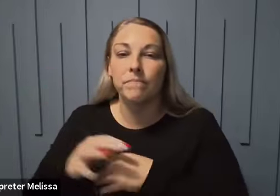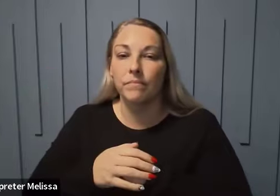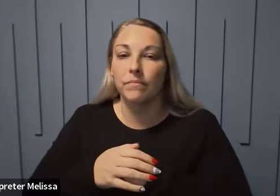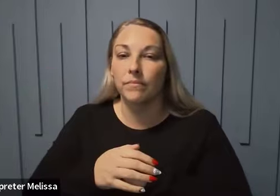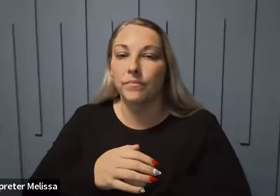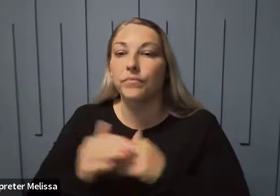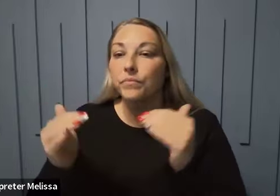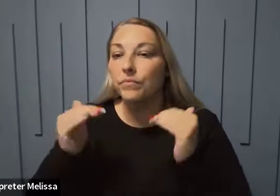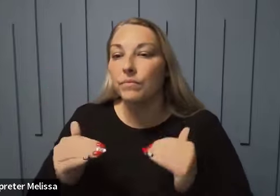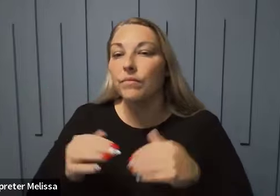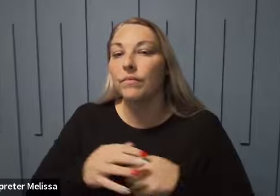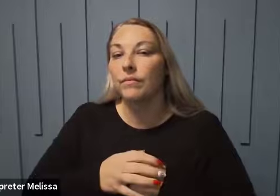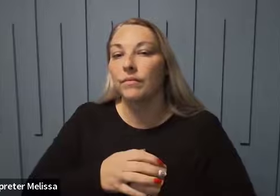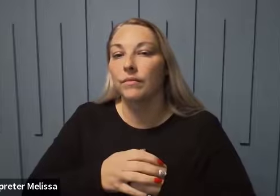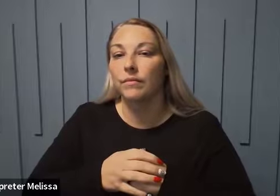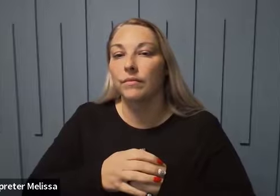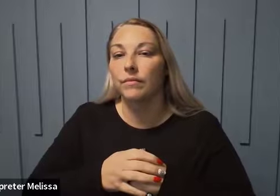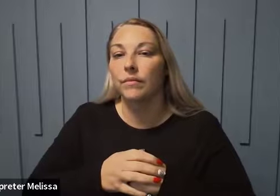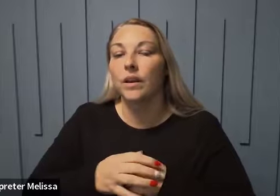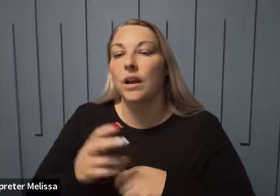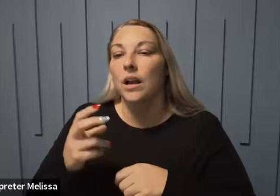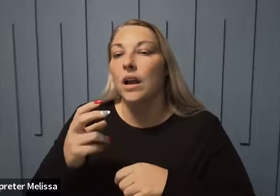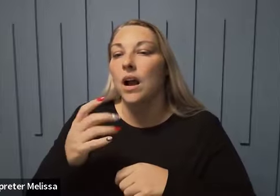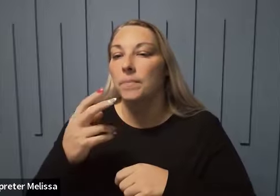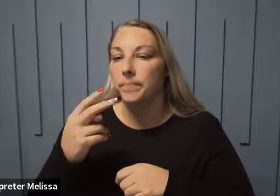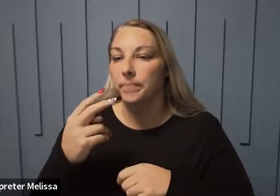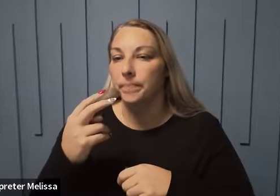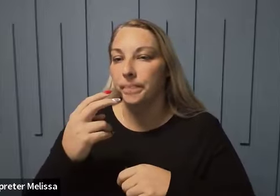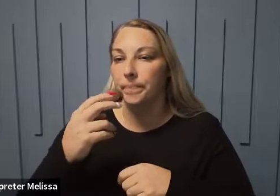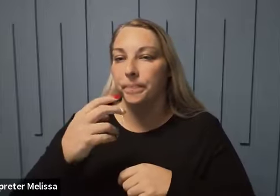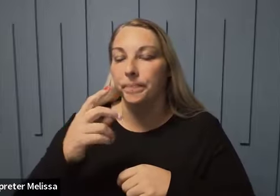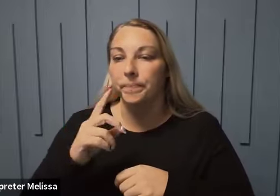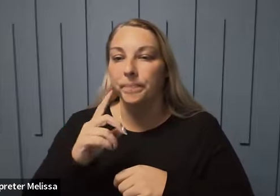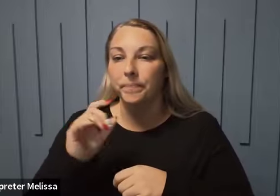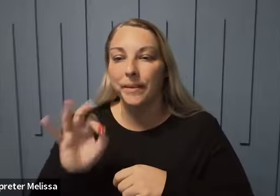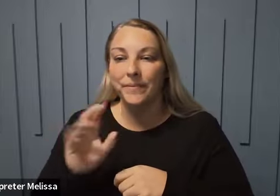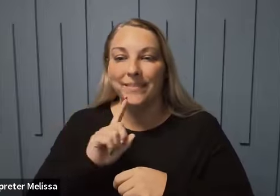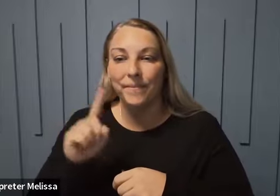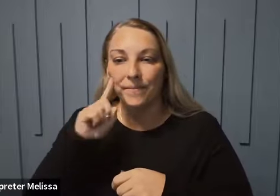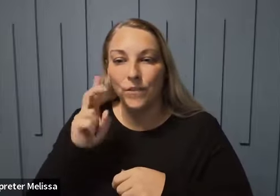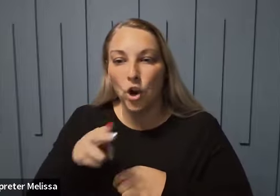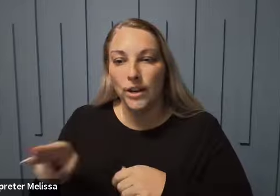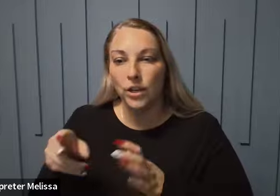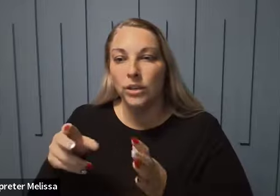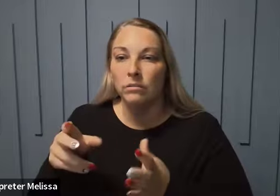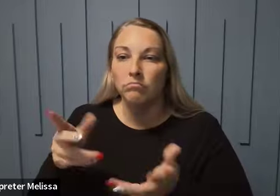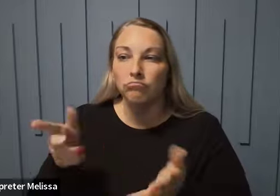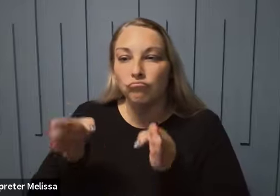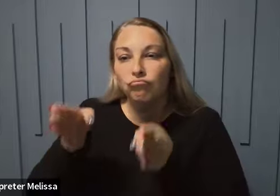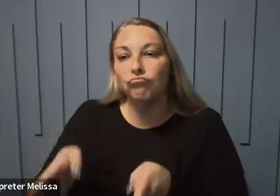It does clear up any ambiguity in speech reading. So if you have a deaf and hard of hearing individual who